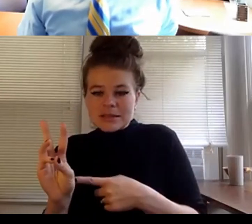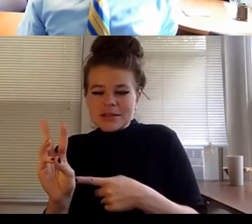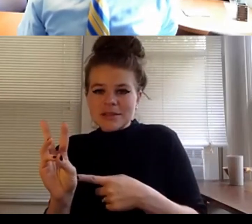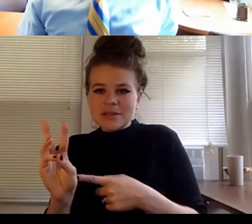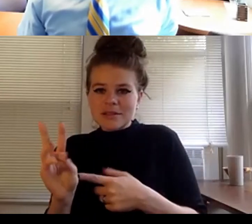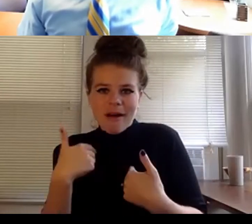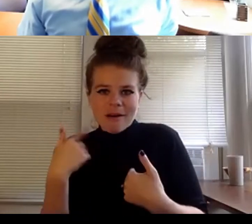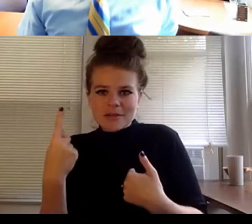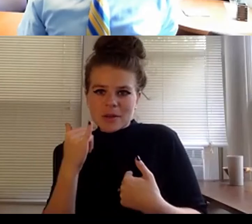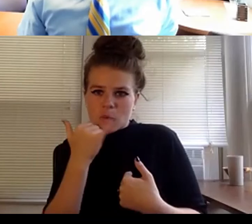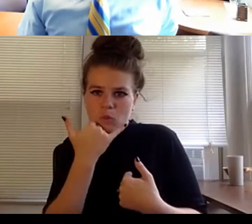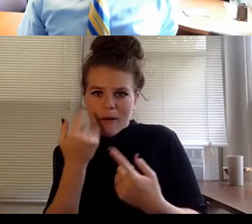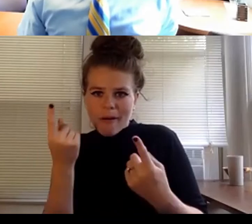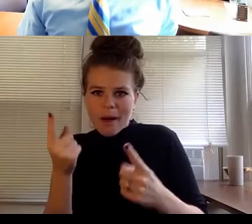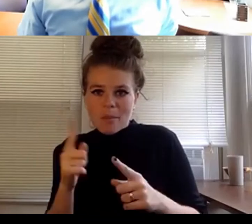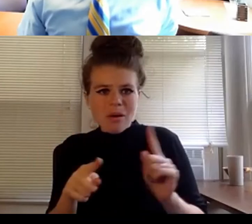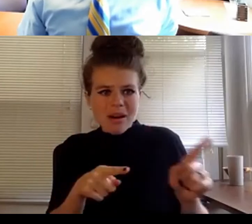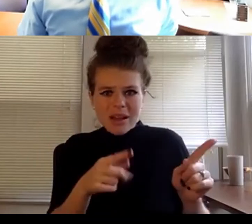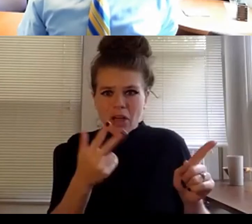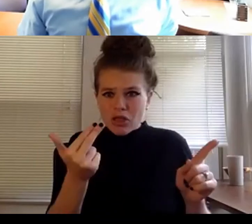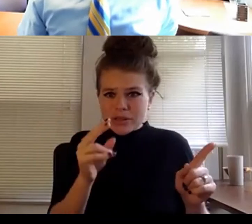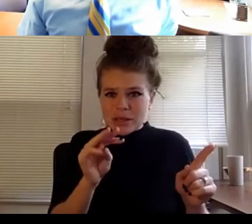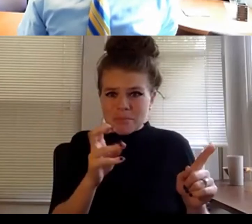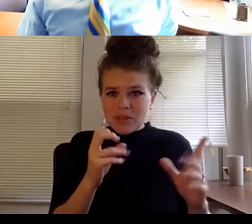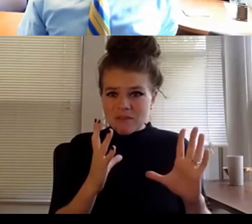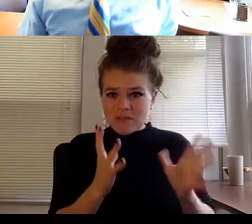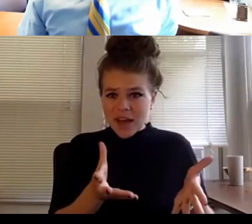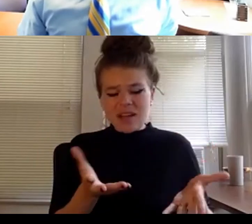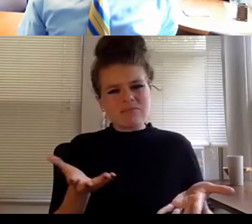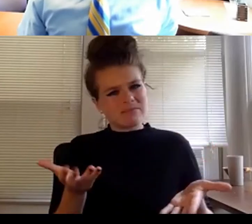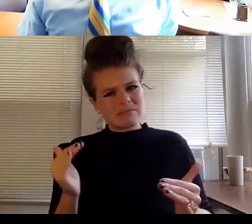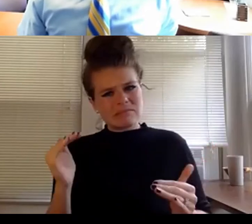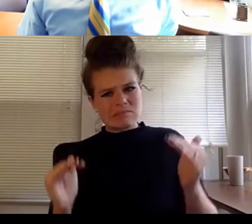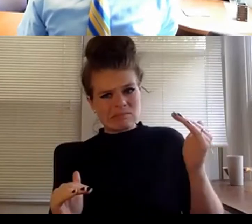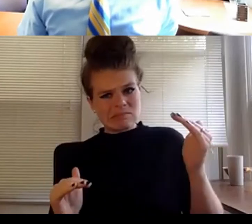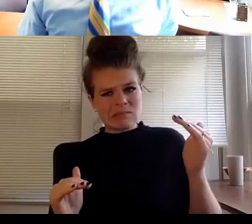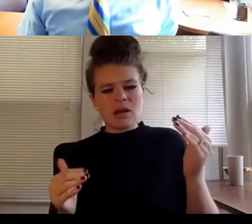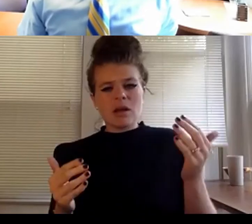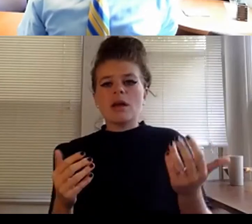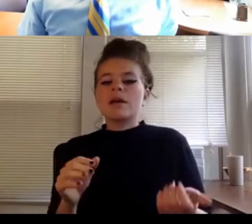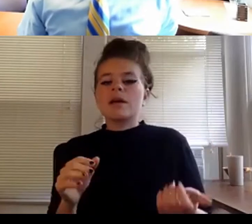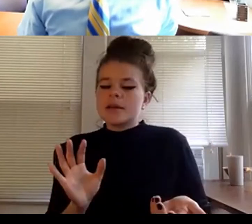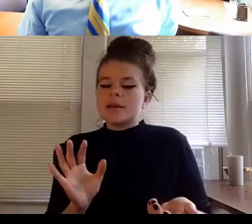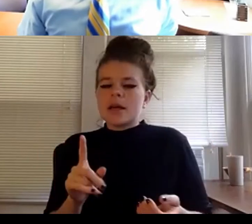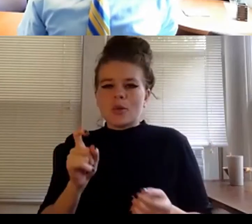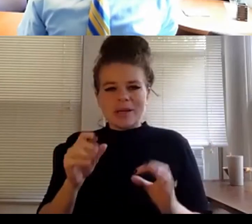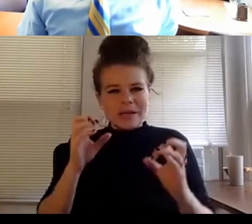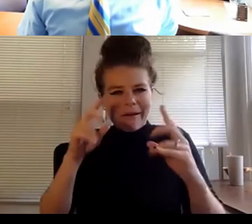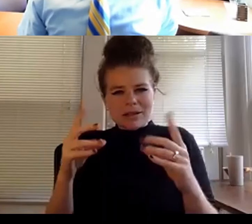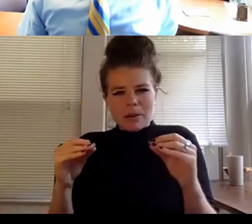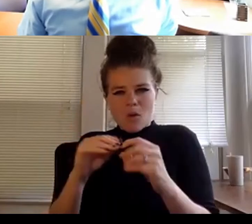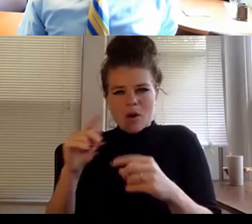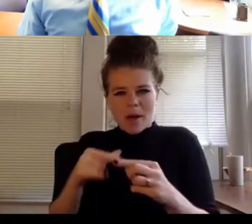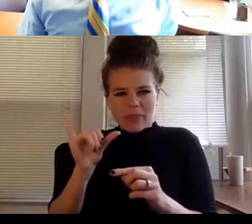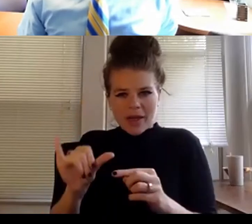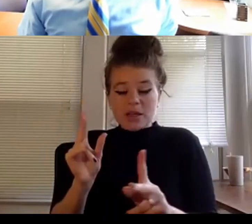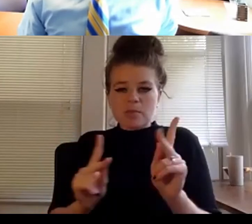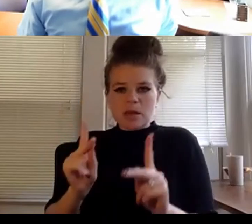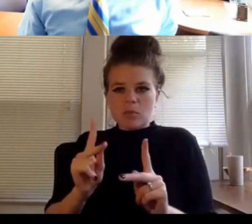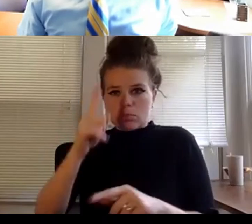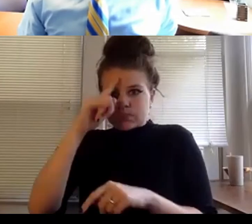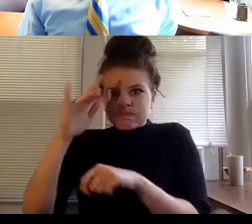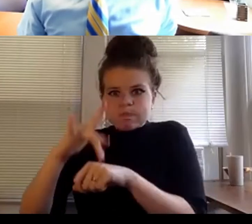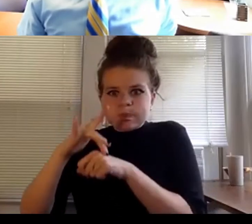are I think that we could do more around education around that, because people latch on to